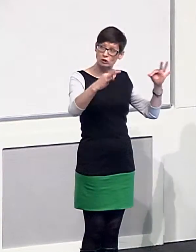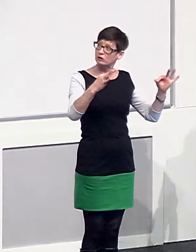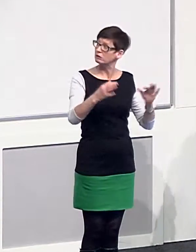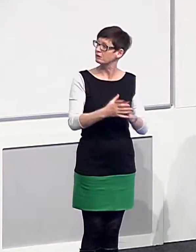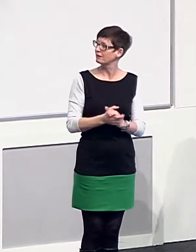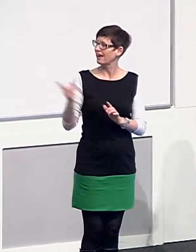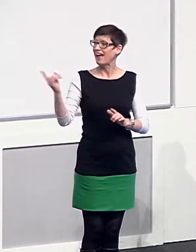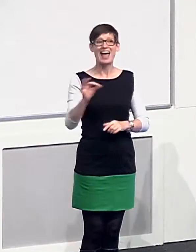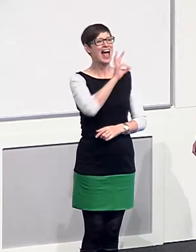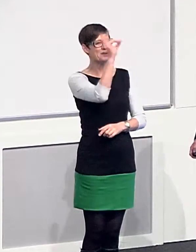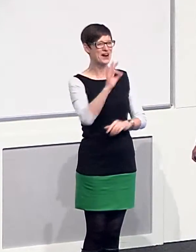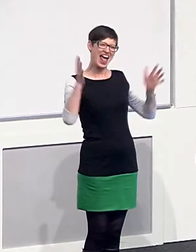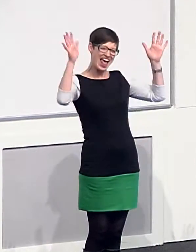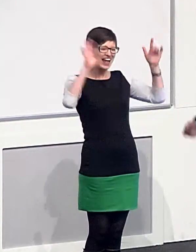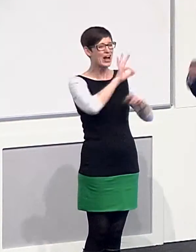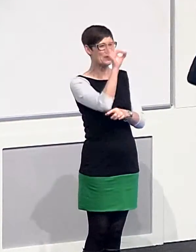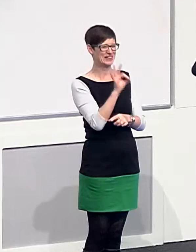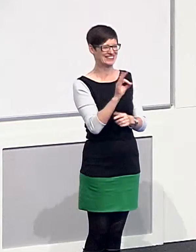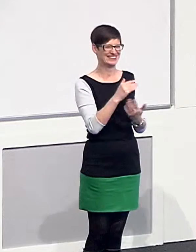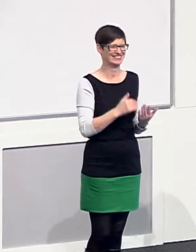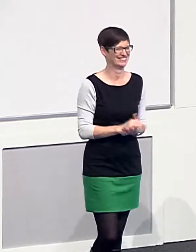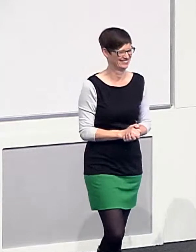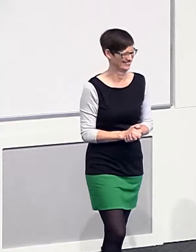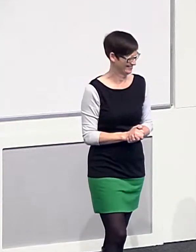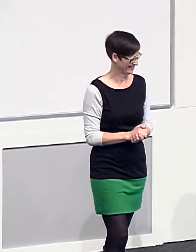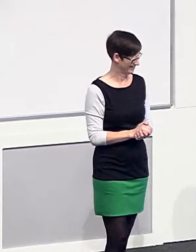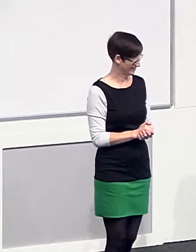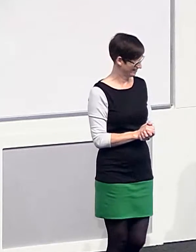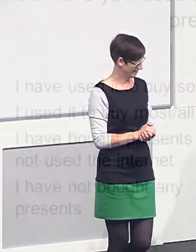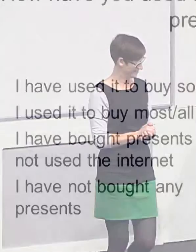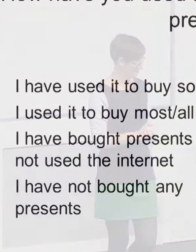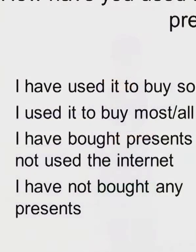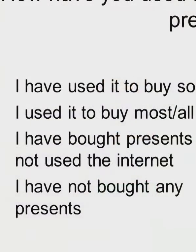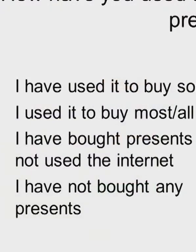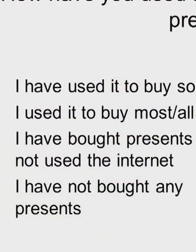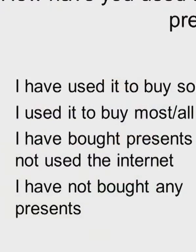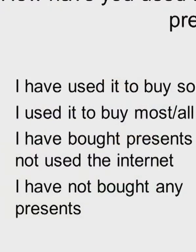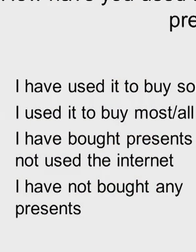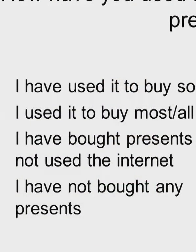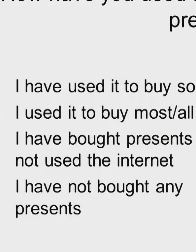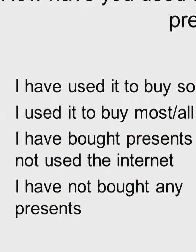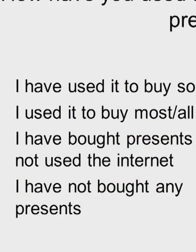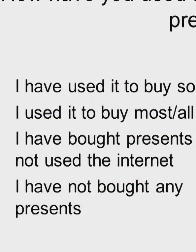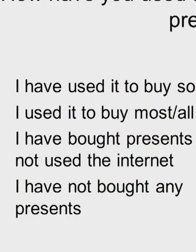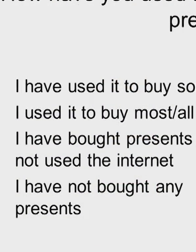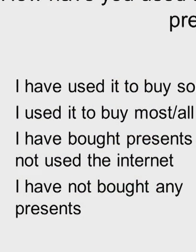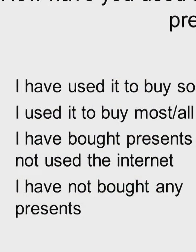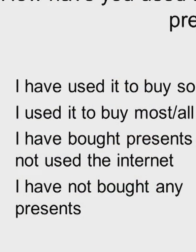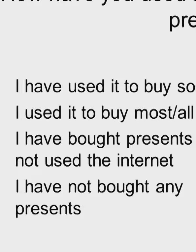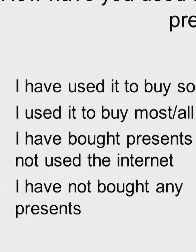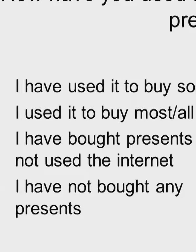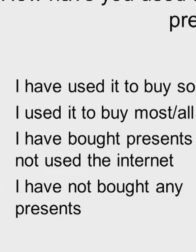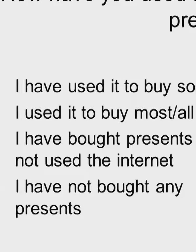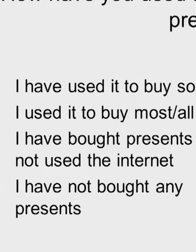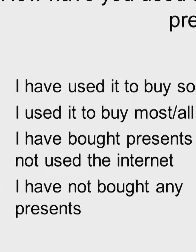you could always... quiz! Hooray! If you can, this is a festive event, so if you could all give me an answer on that one. How many of